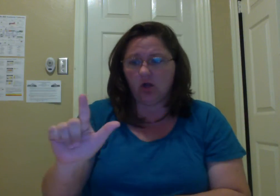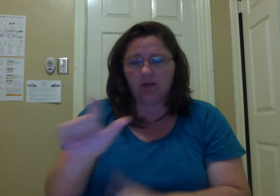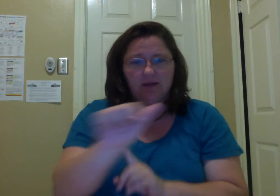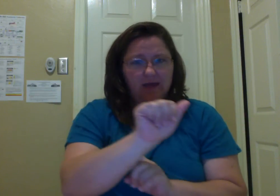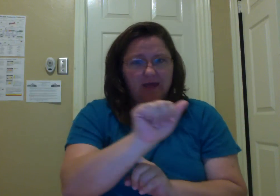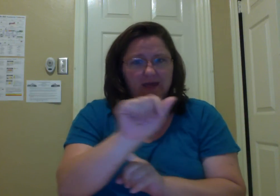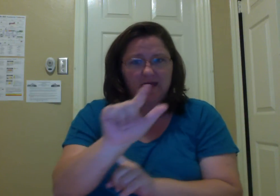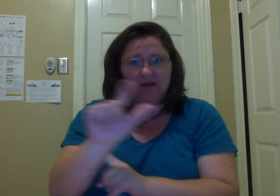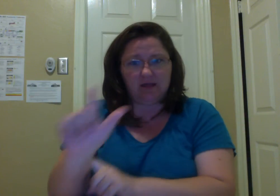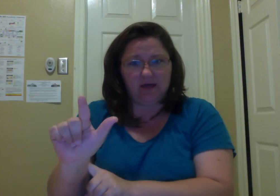all,